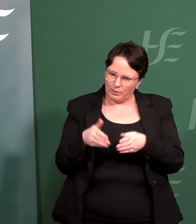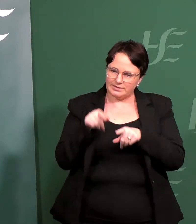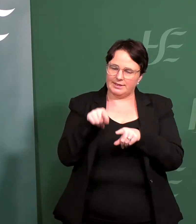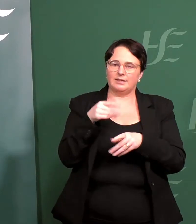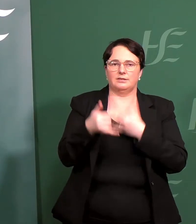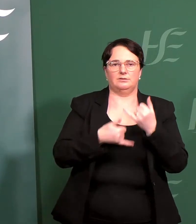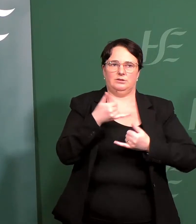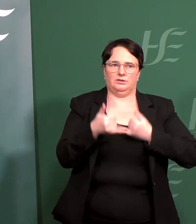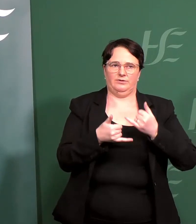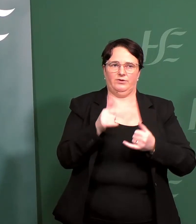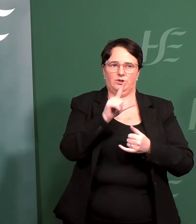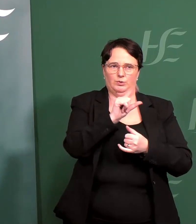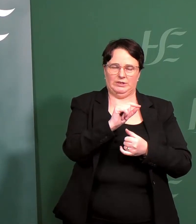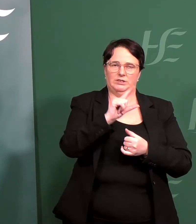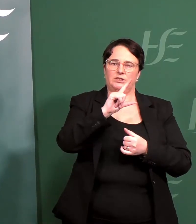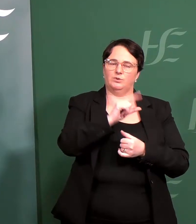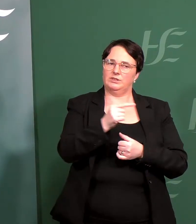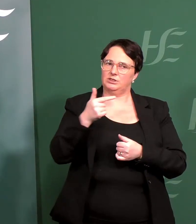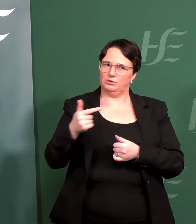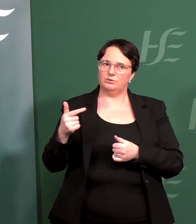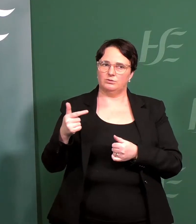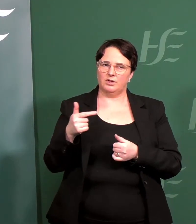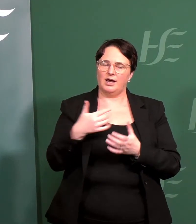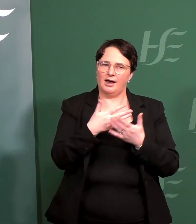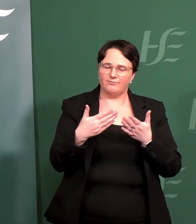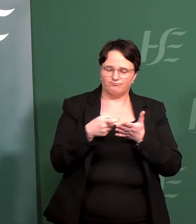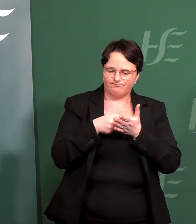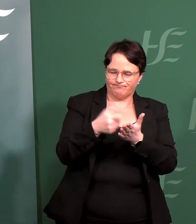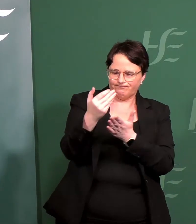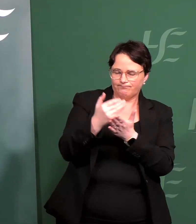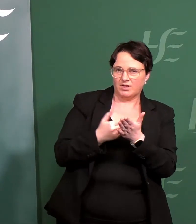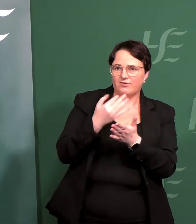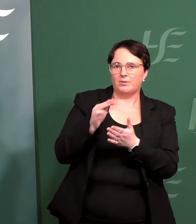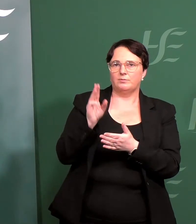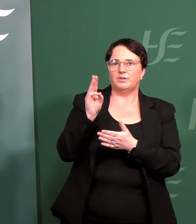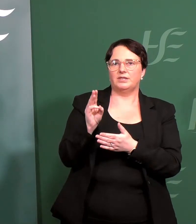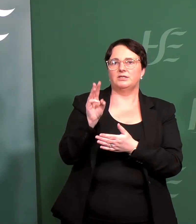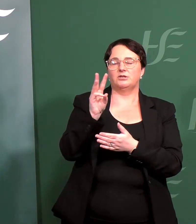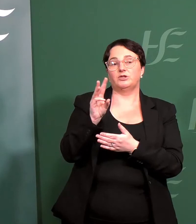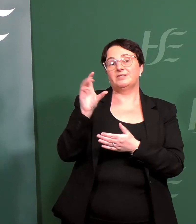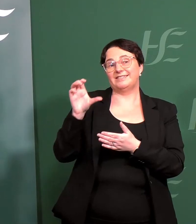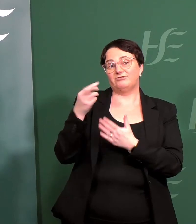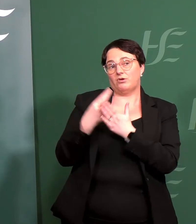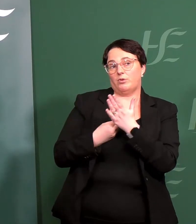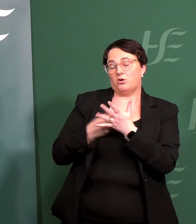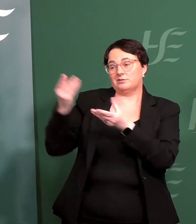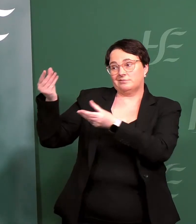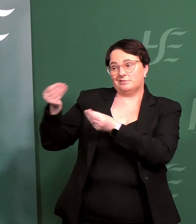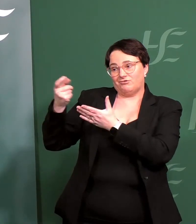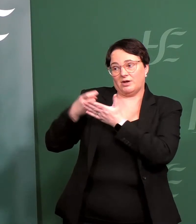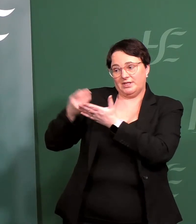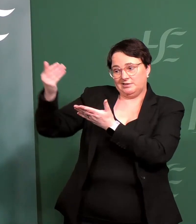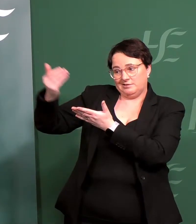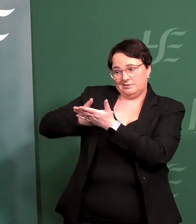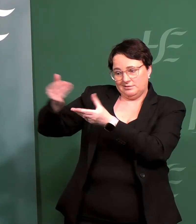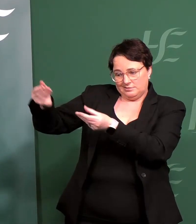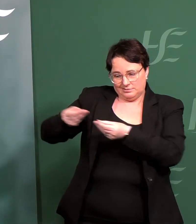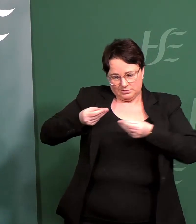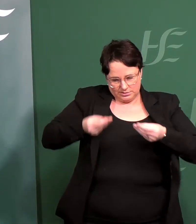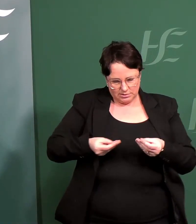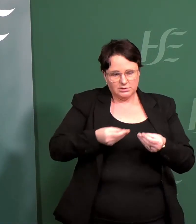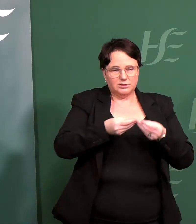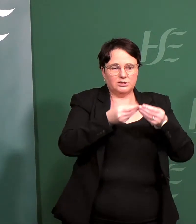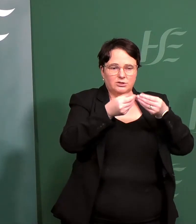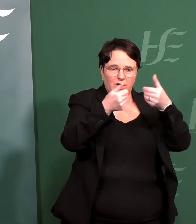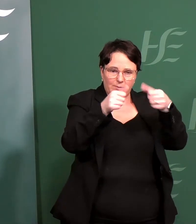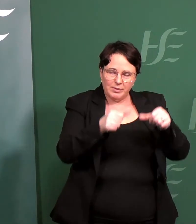We have a whole set of recommendations from the PwC report, which we've started to implement in terms of the roles to be